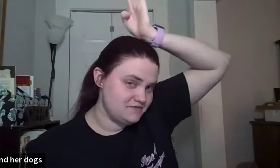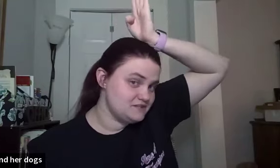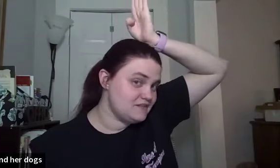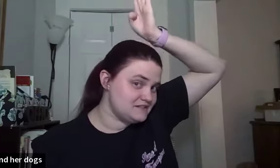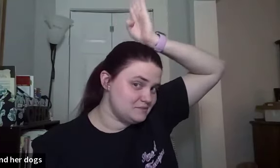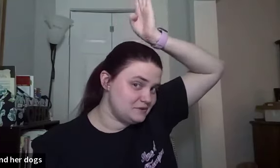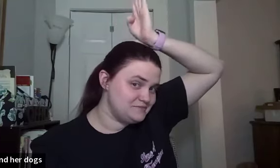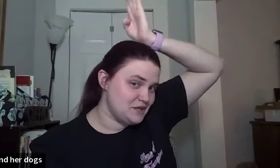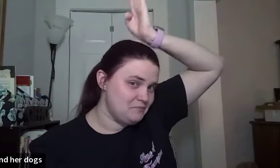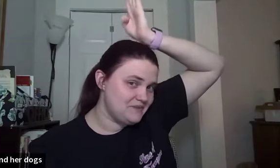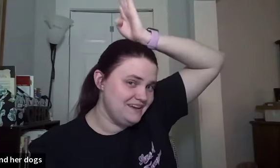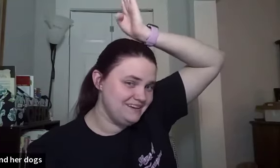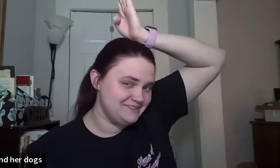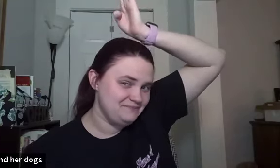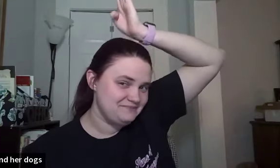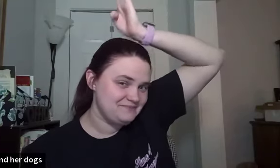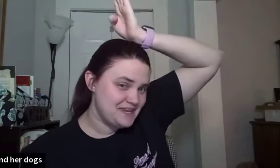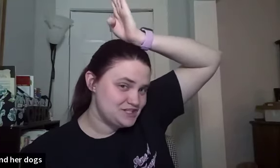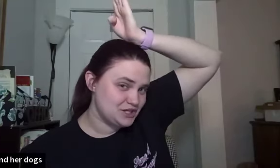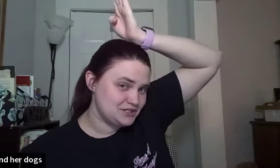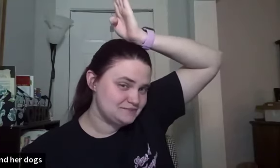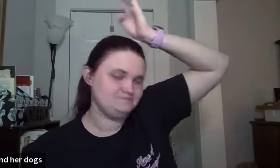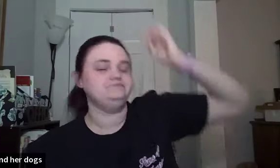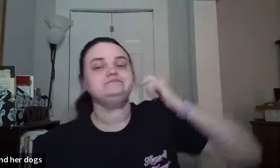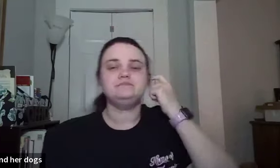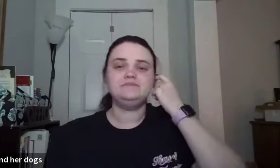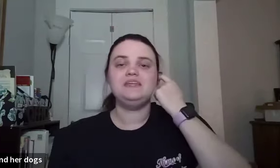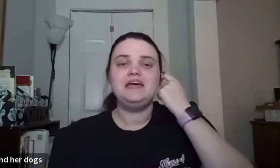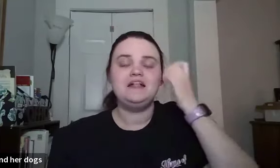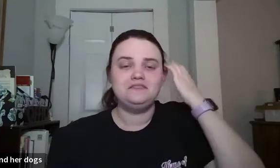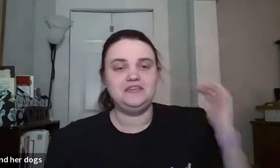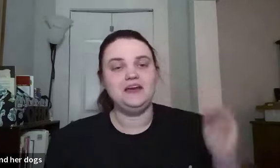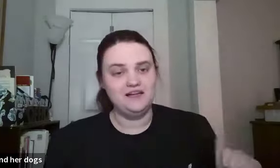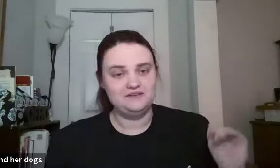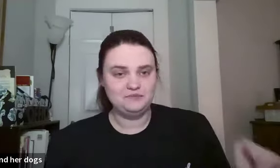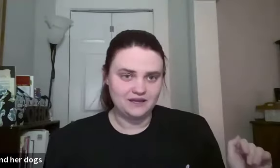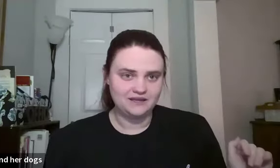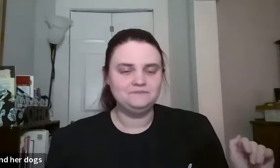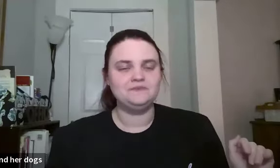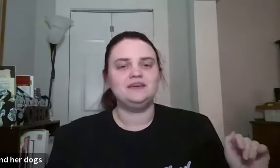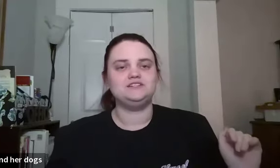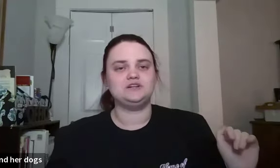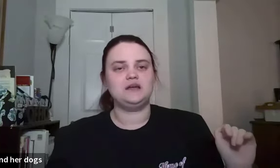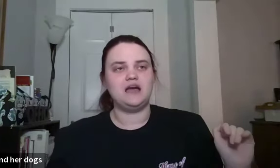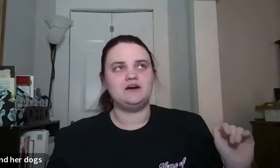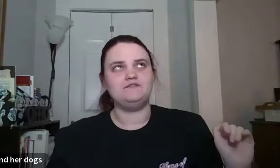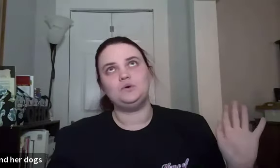if you said that to someone. So, shark. The other way is you're going to have